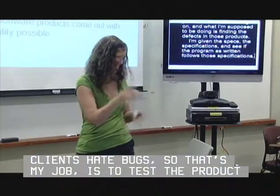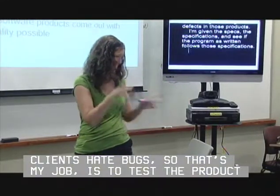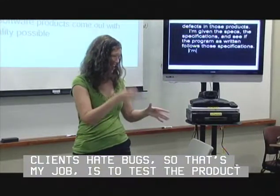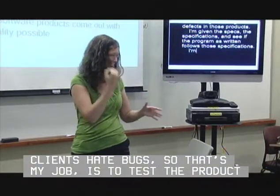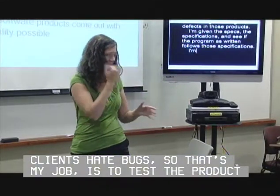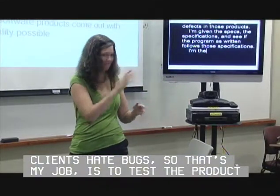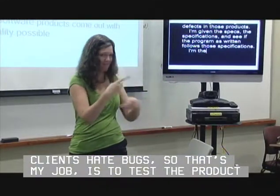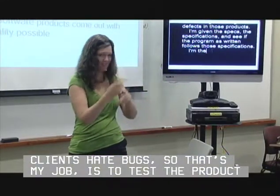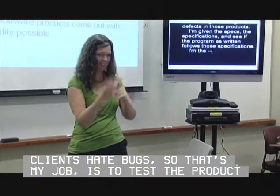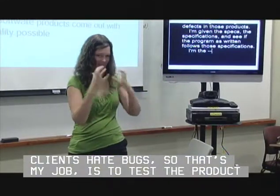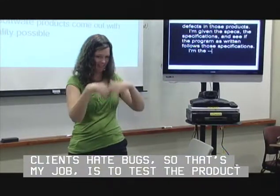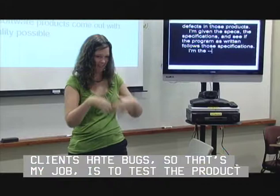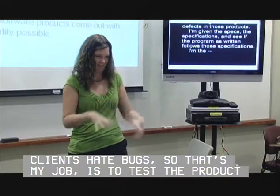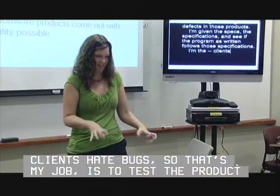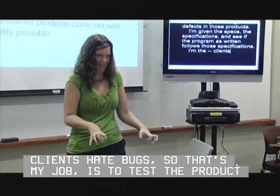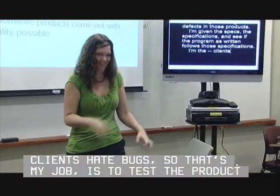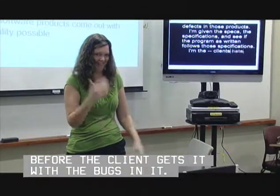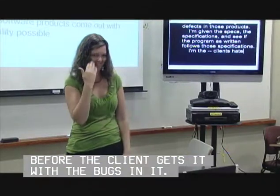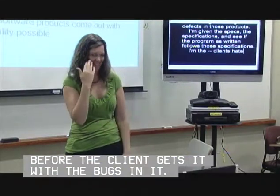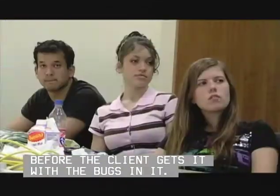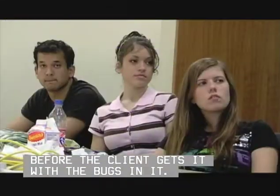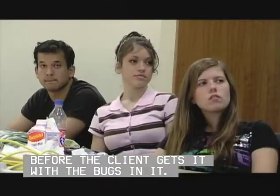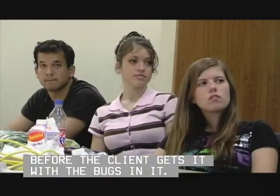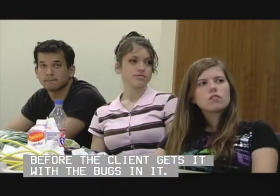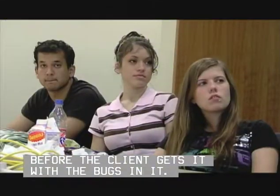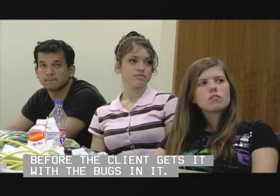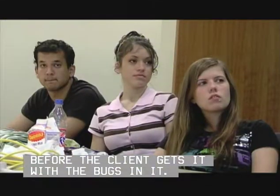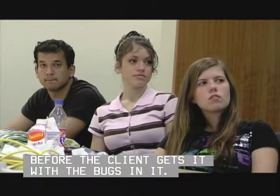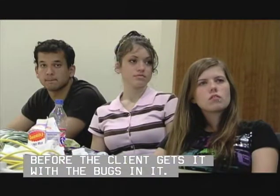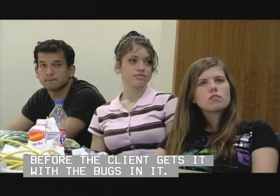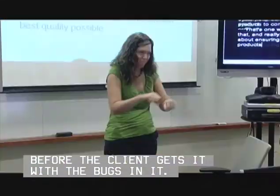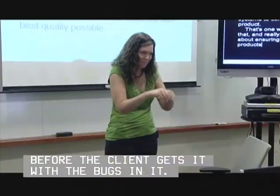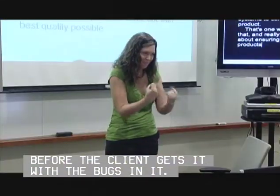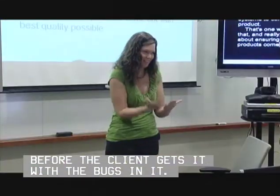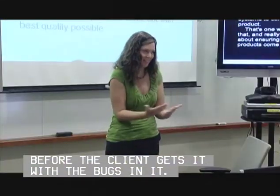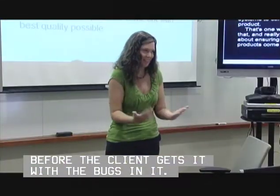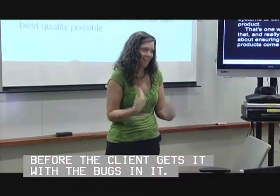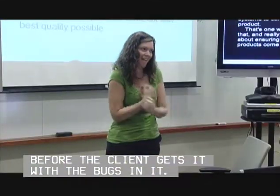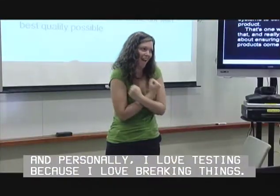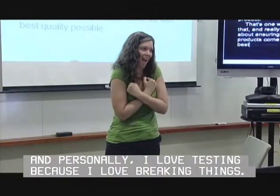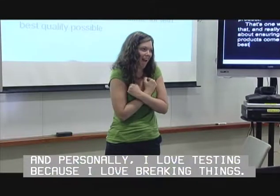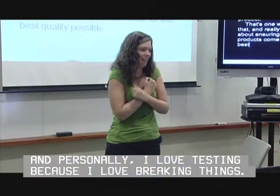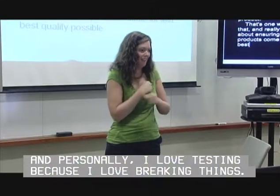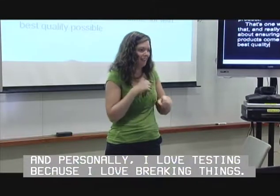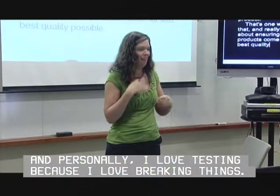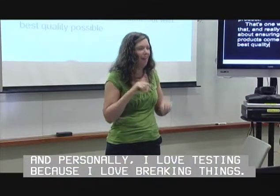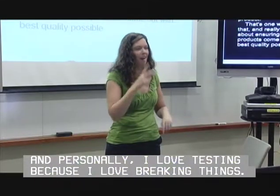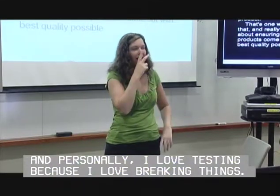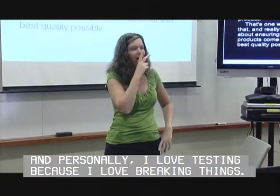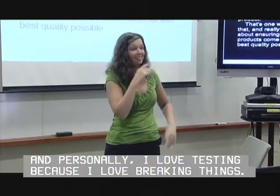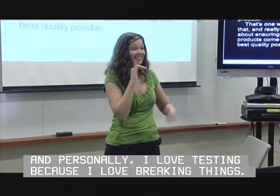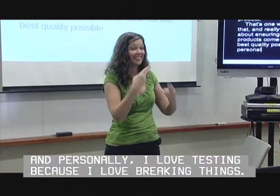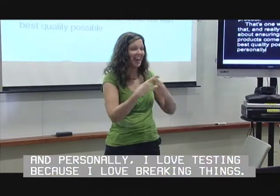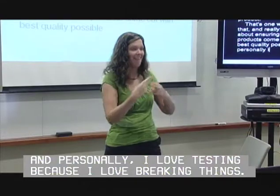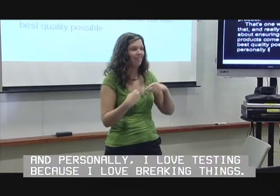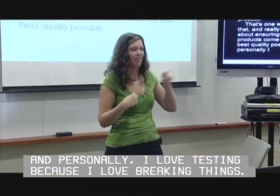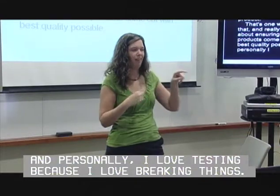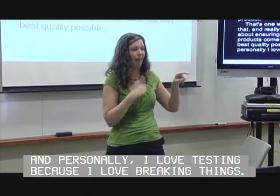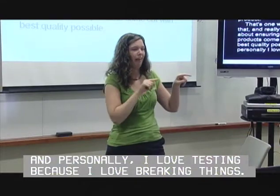that's my job, is to test the product before the client gets it with the bugs in it. And personally, I love testing because I love breaking